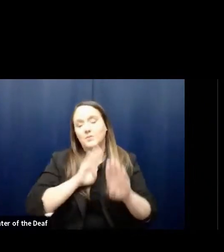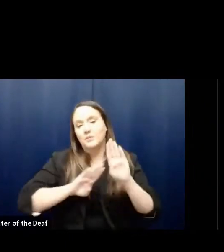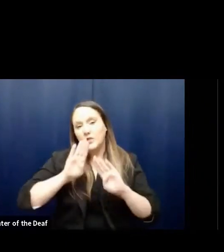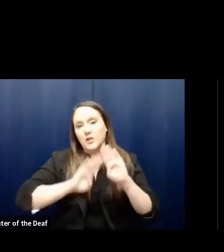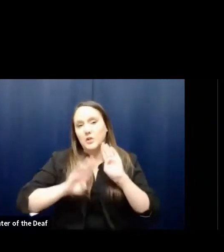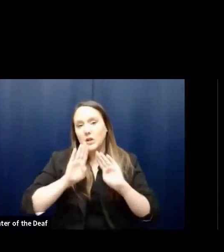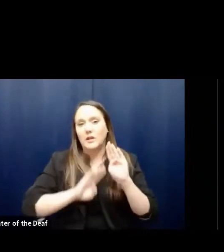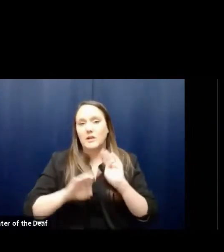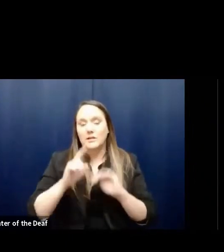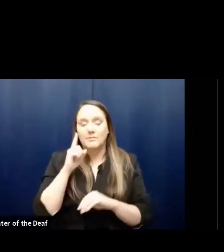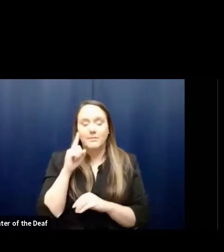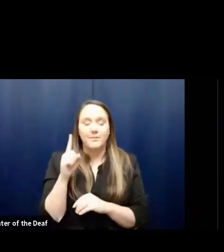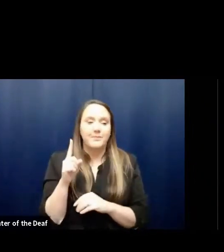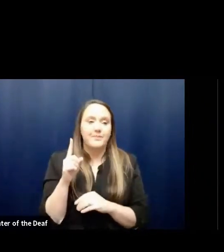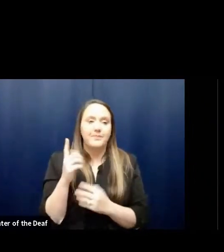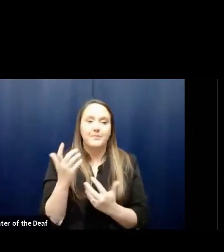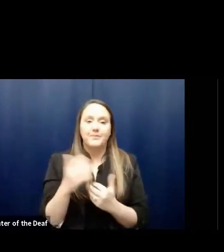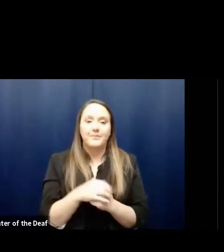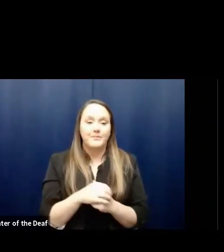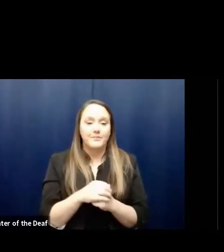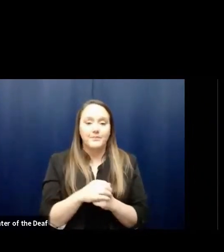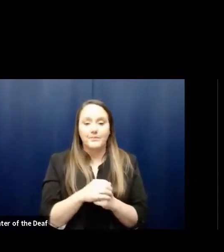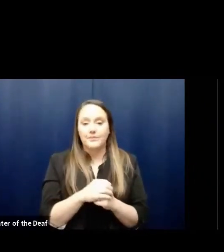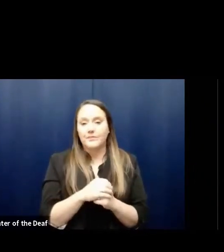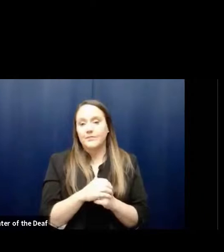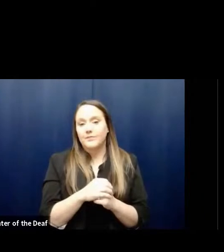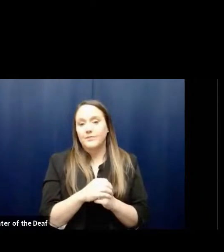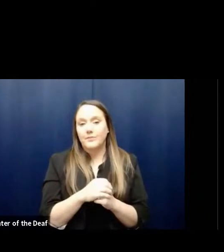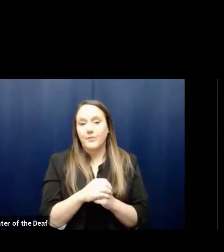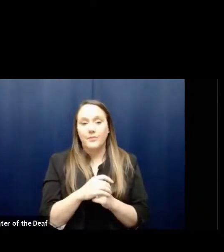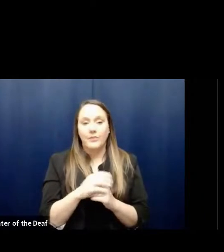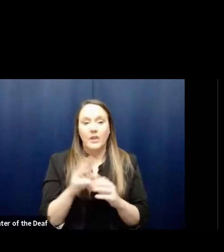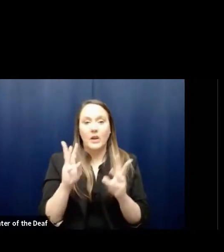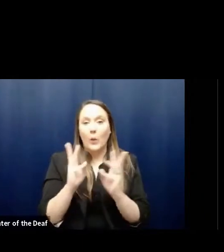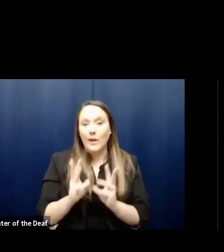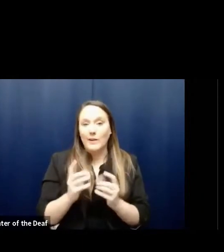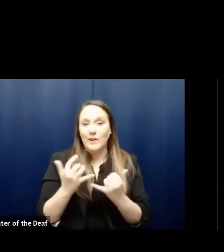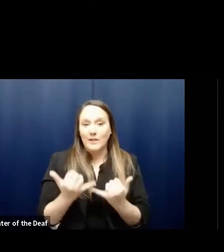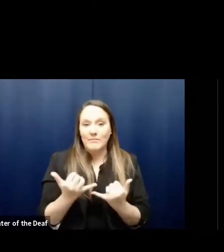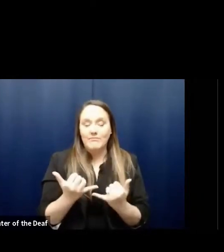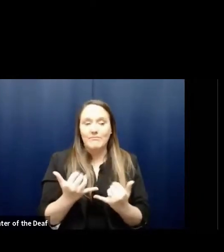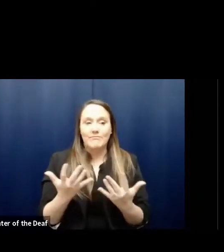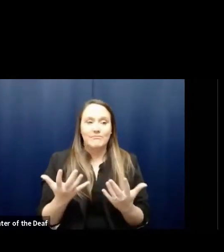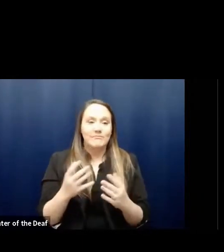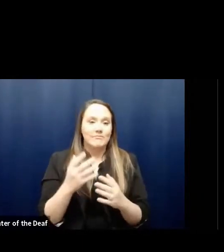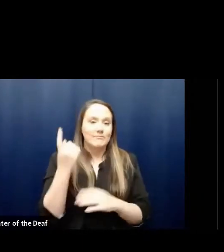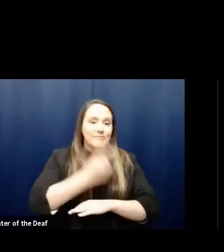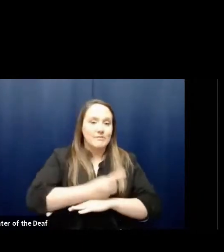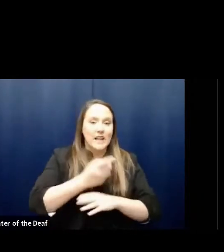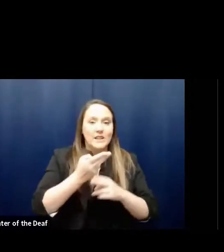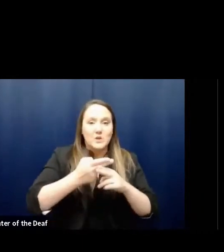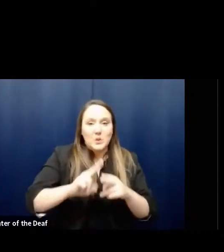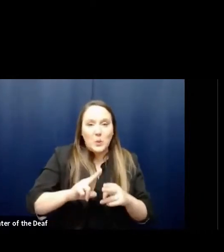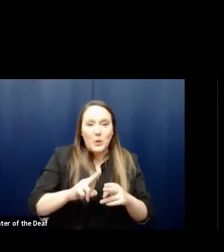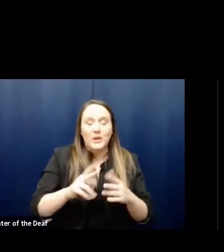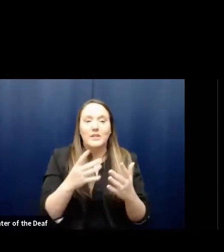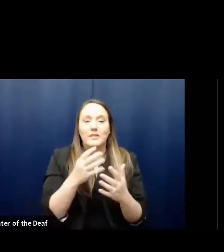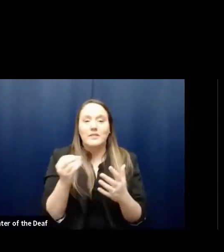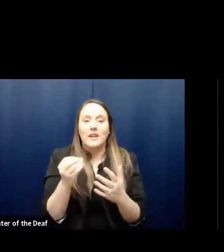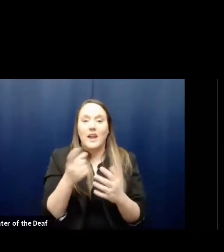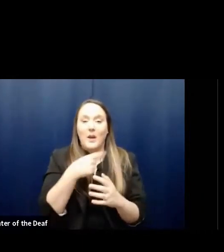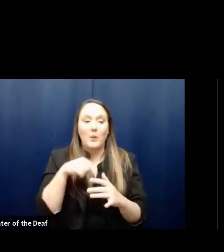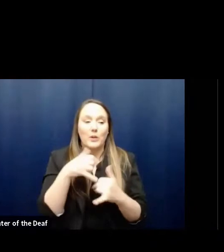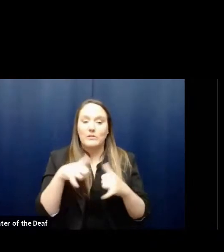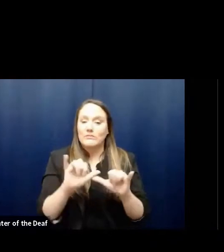think, it's winter is upon us and days are shorter and we're still